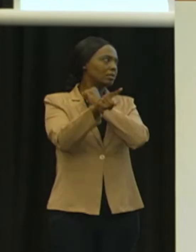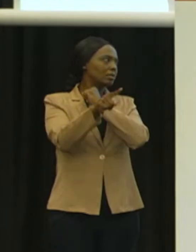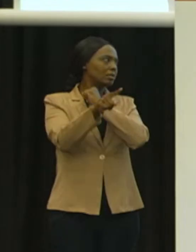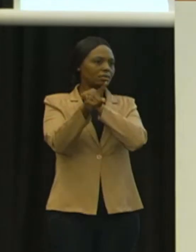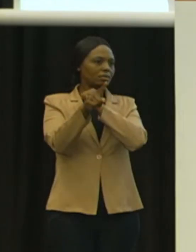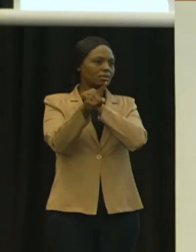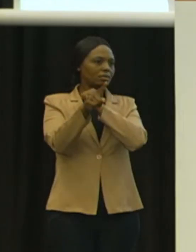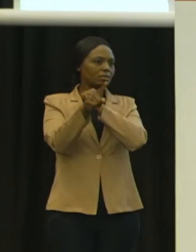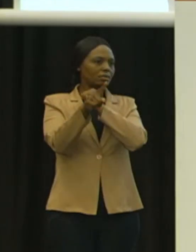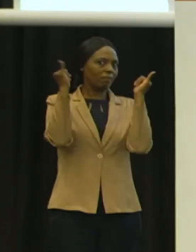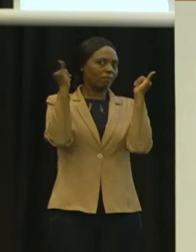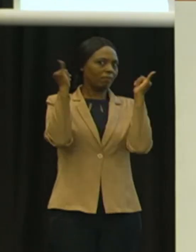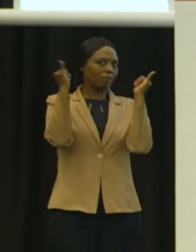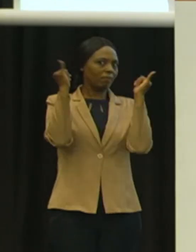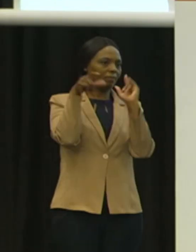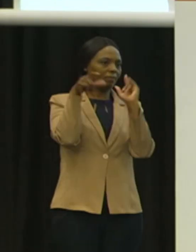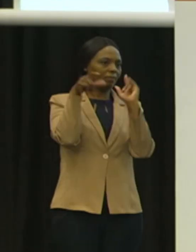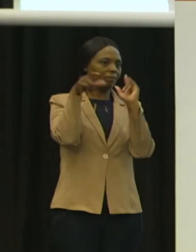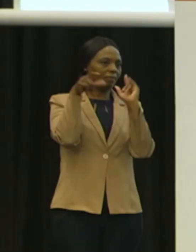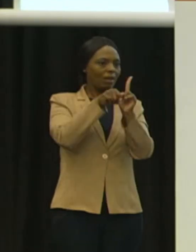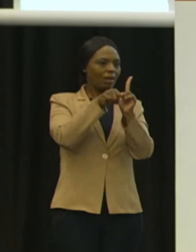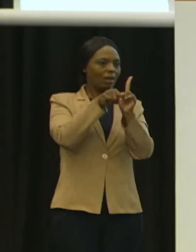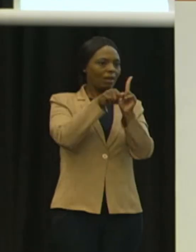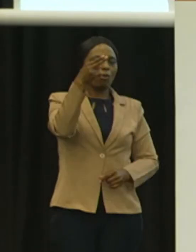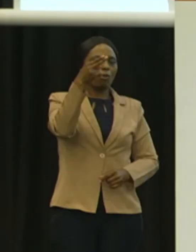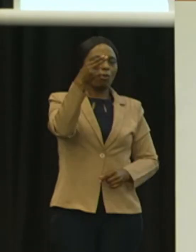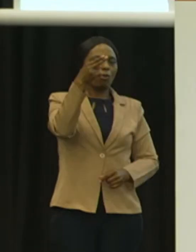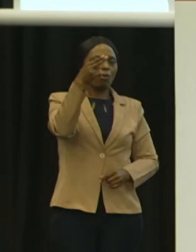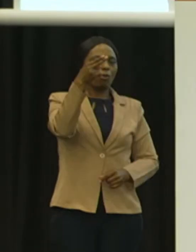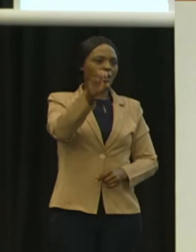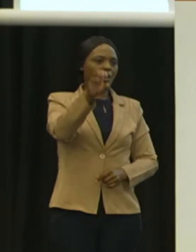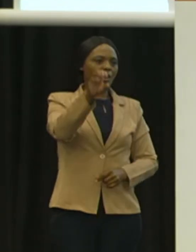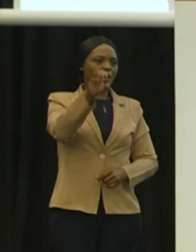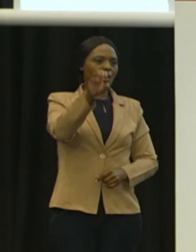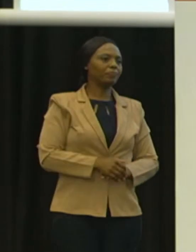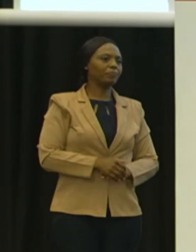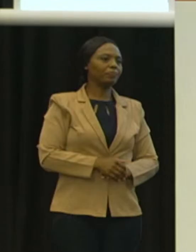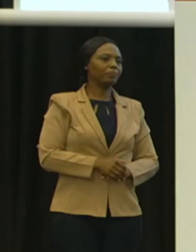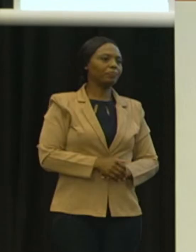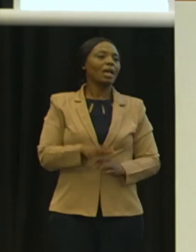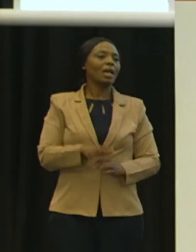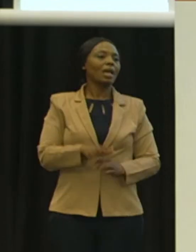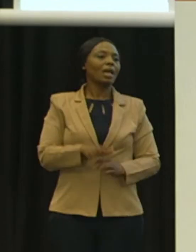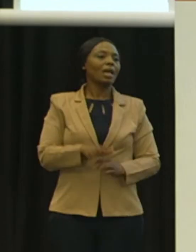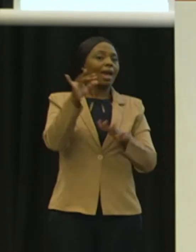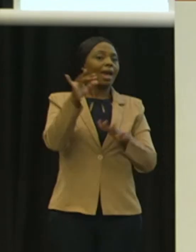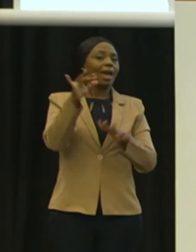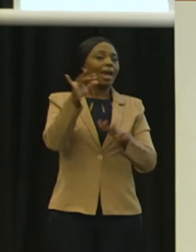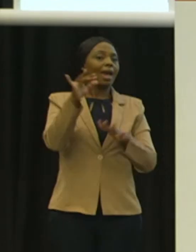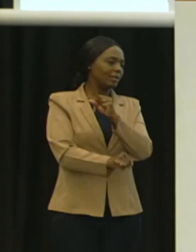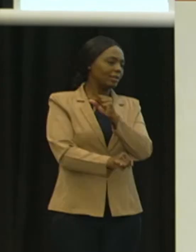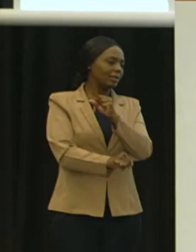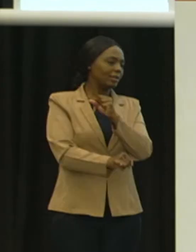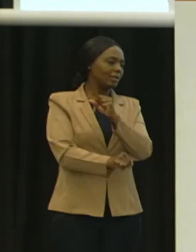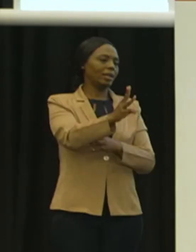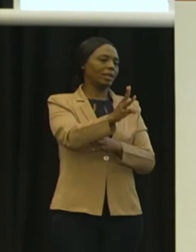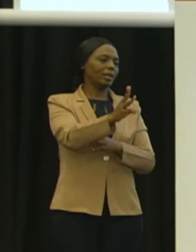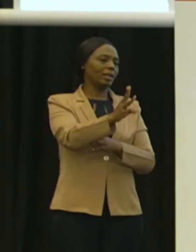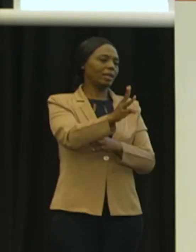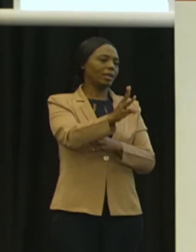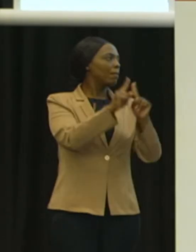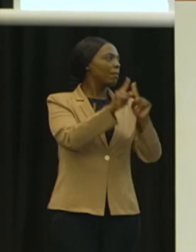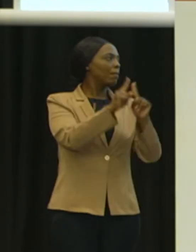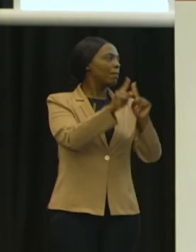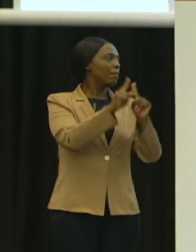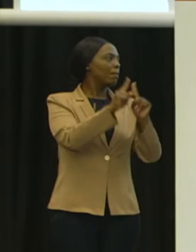is obviously, Kamalo, like Sibo. He's going to be bringing on the vibe in the end. But we want to also pay